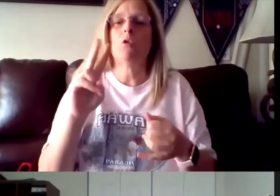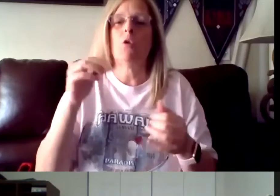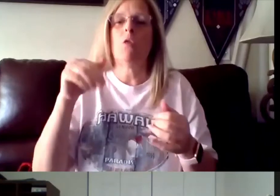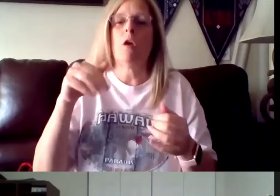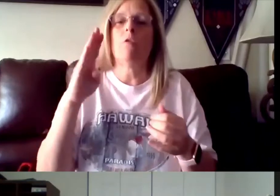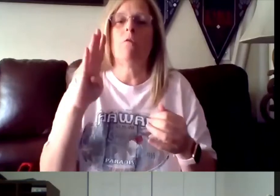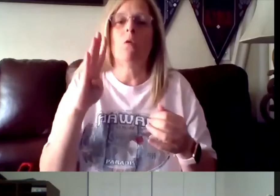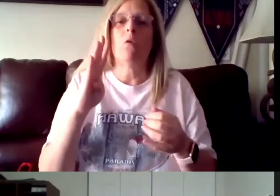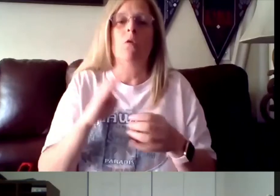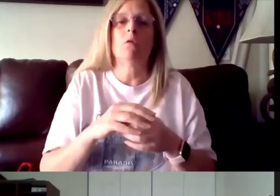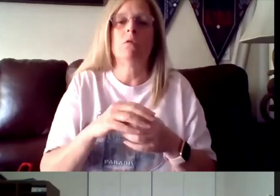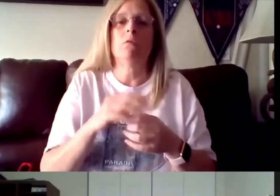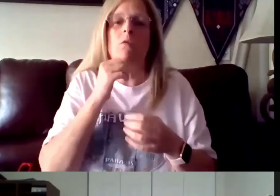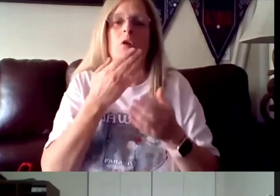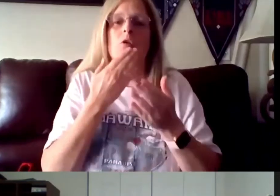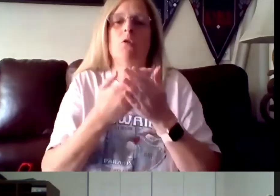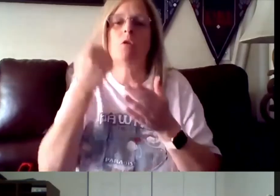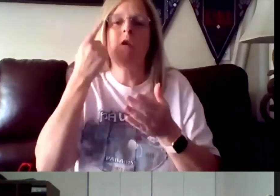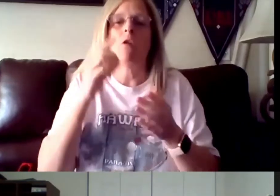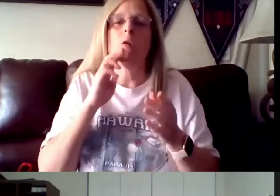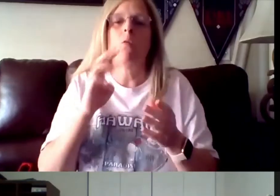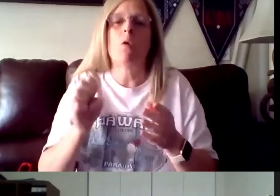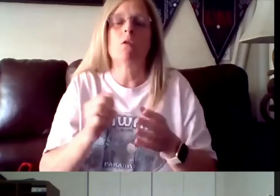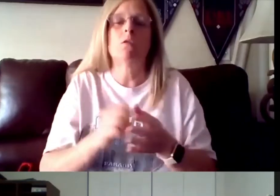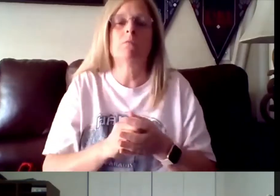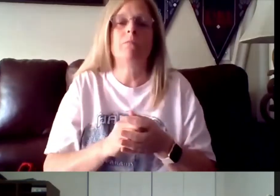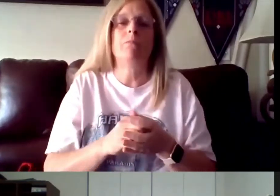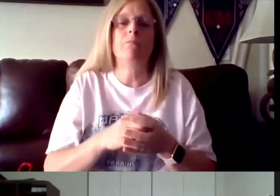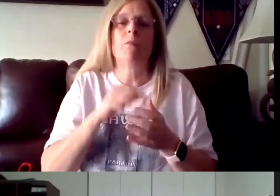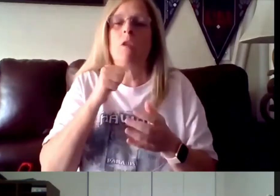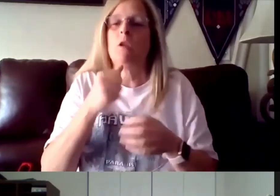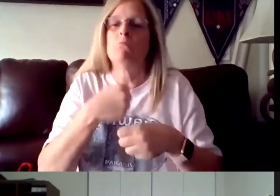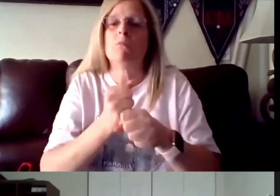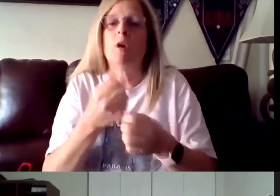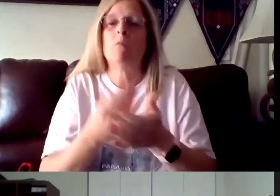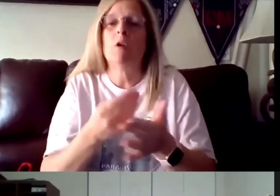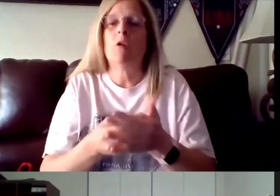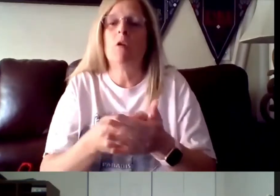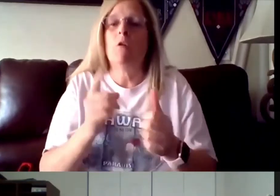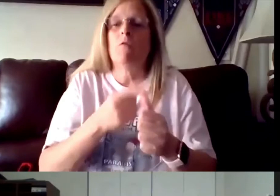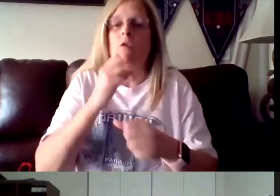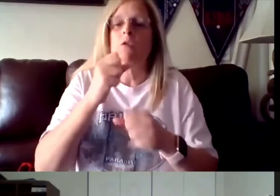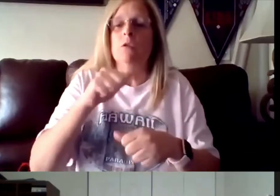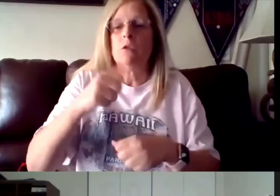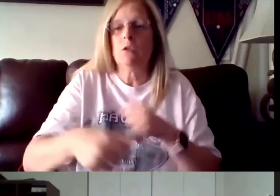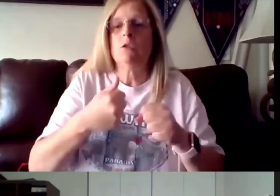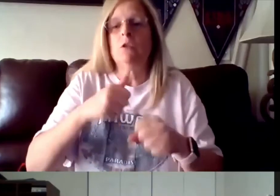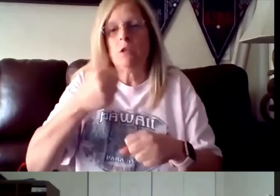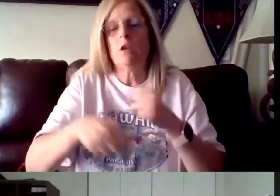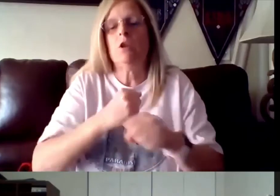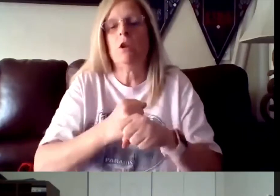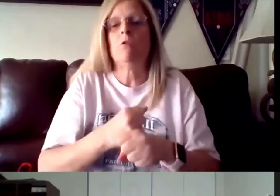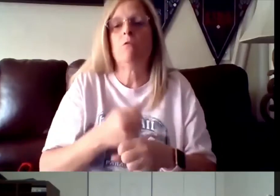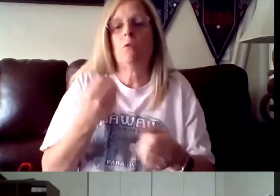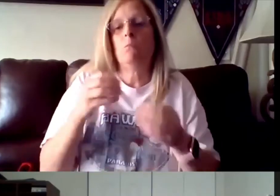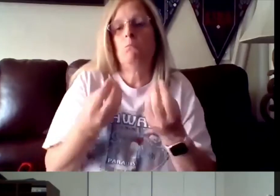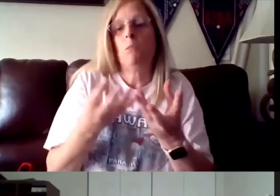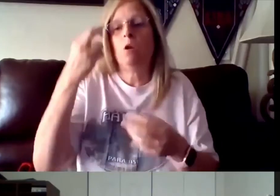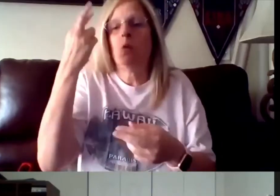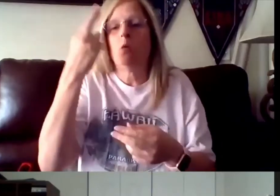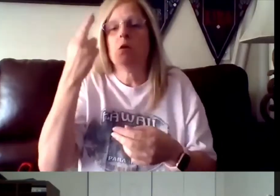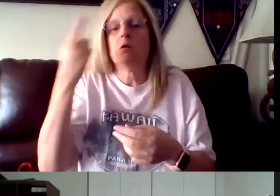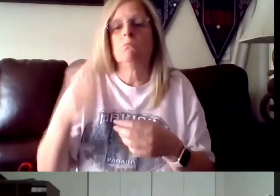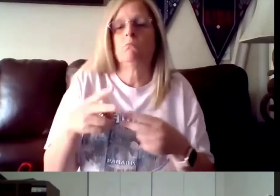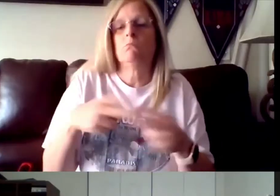wasn't as good as I thought it was. I didn't make any money for the first 10 years for many reasons. You know, either the